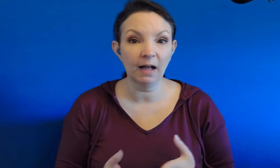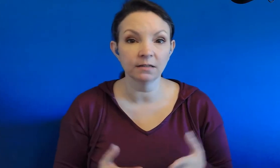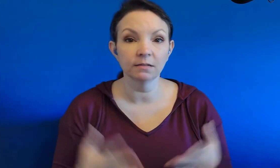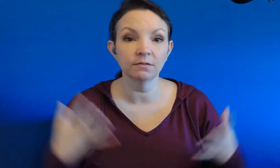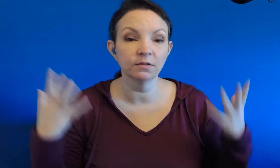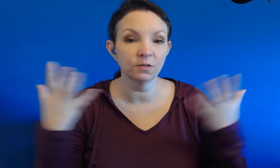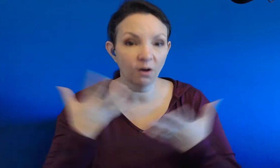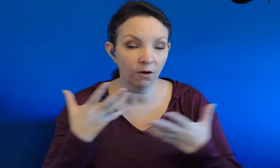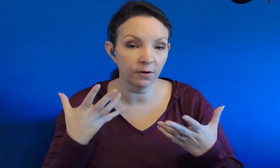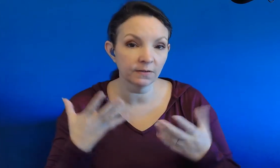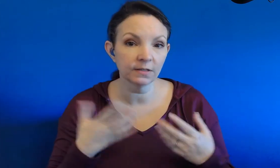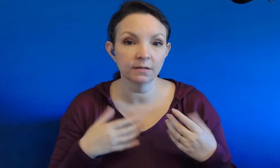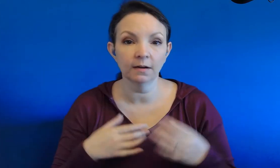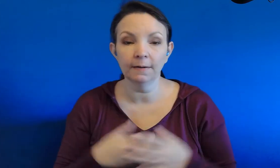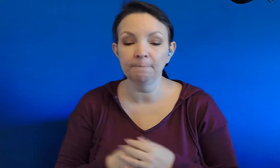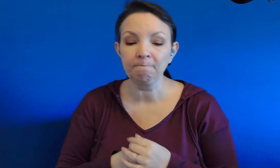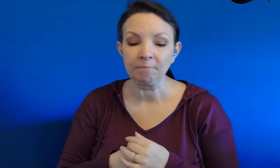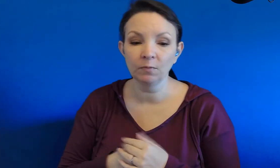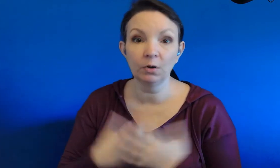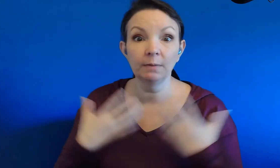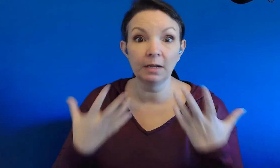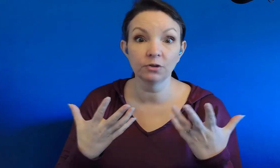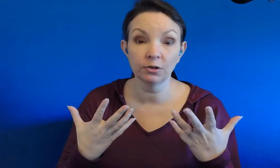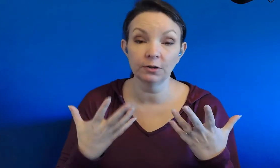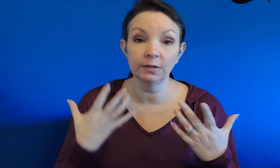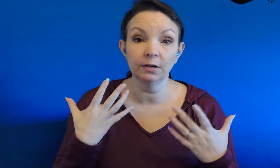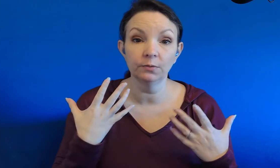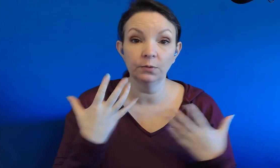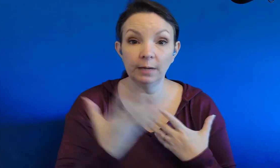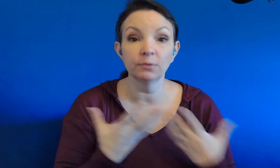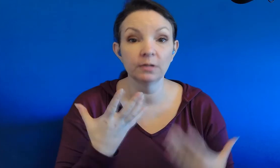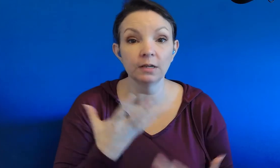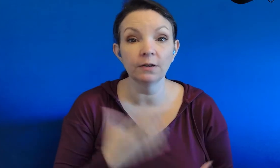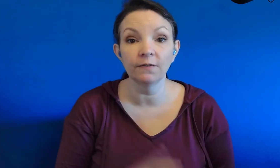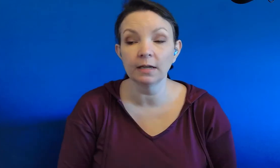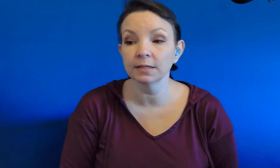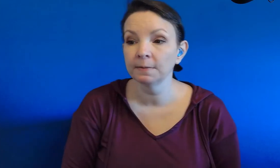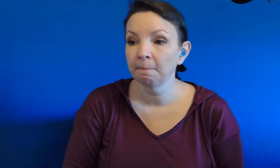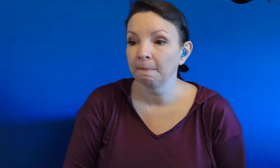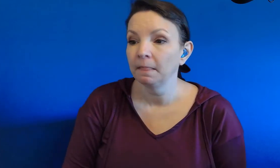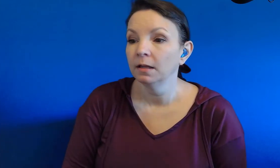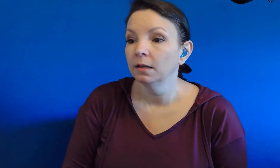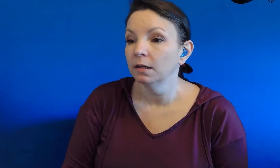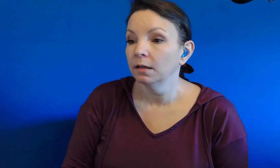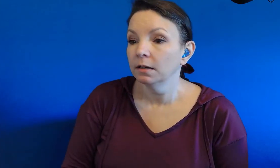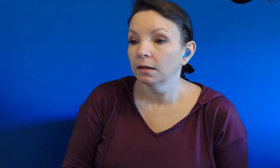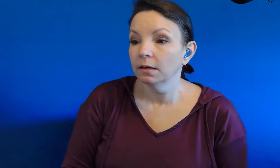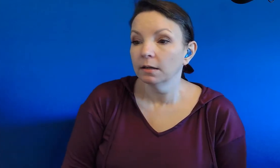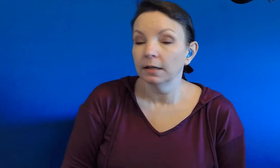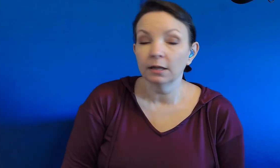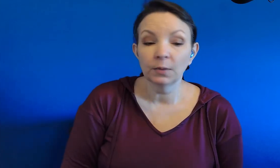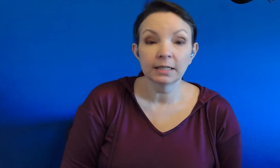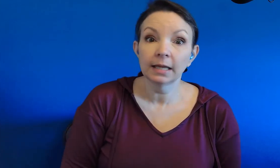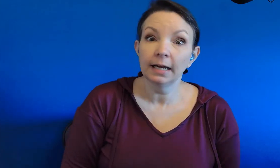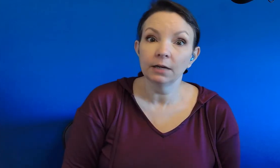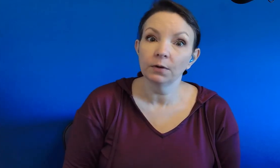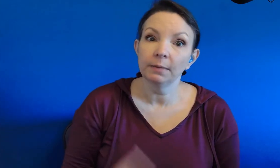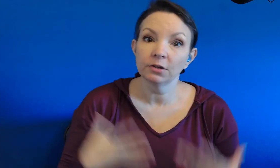sunglasses or scarves. We want to be sure that we're able to see your face. The other one is lighting. You want to make sure you're in a